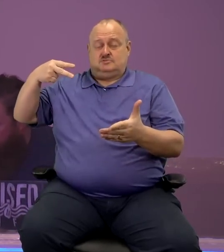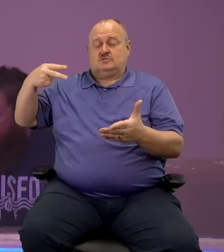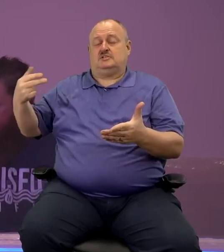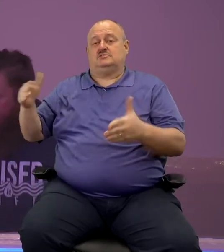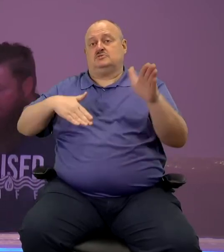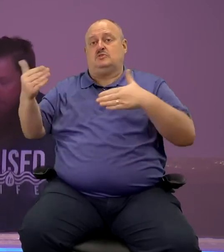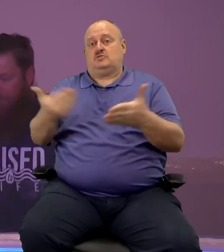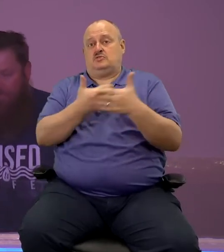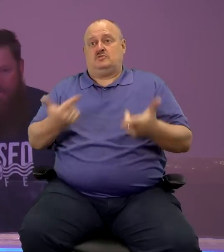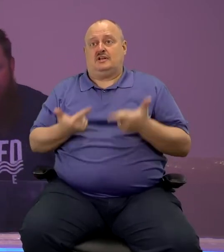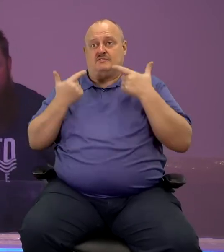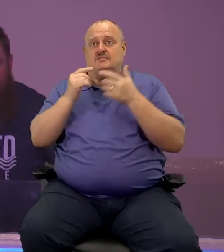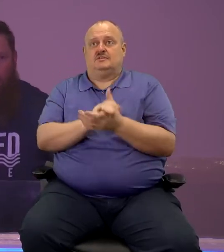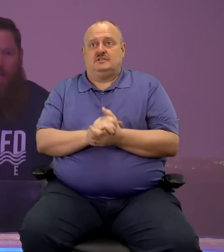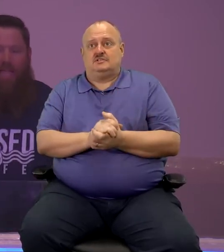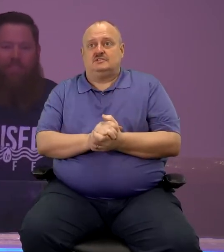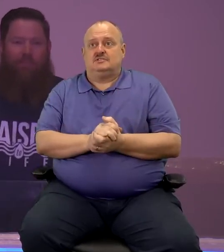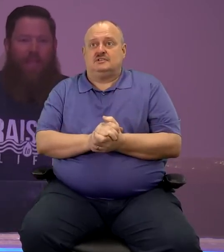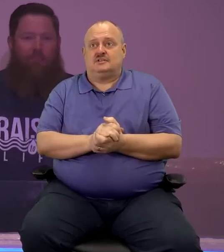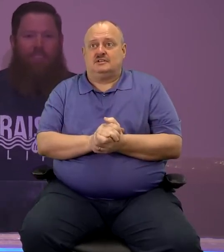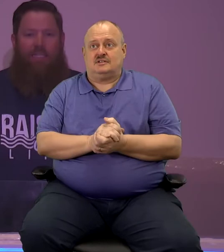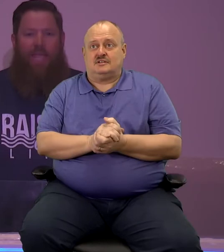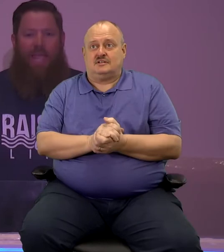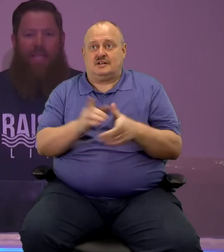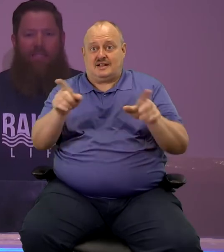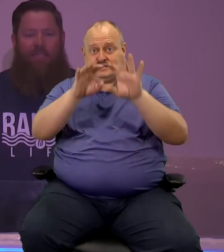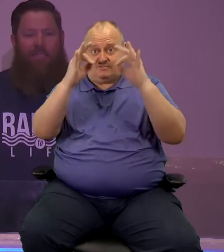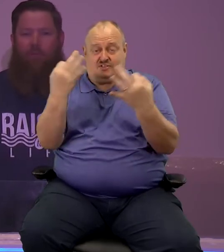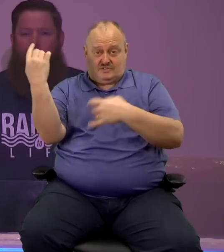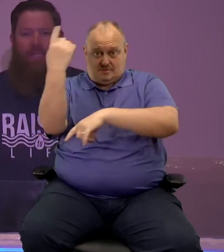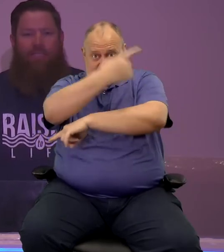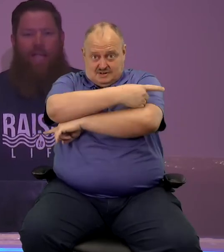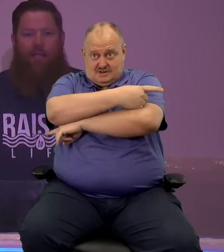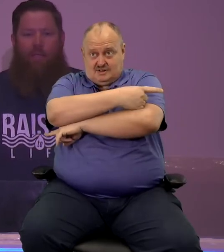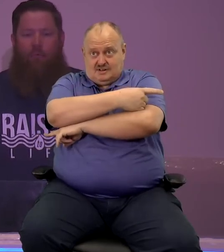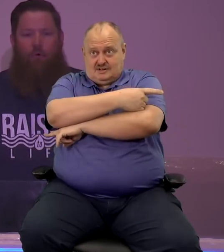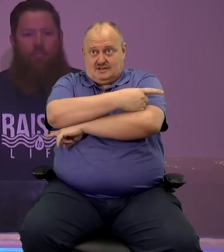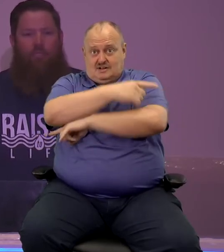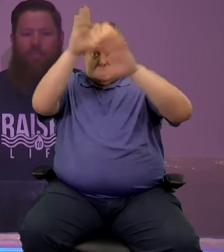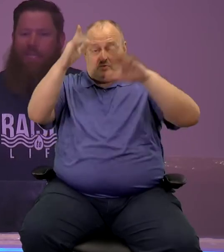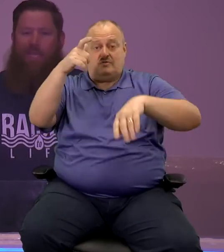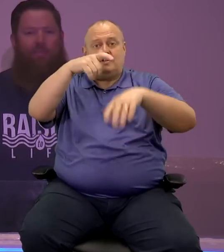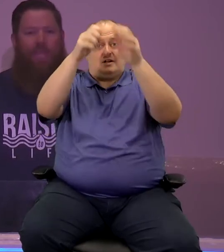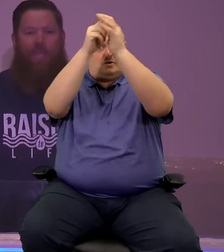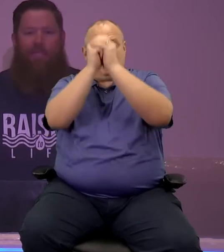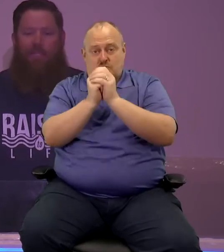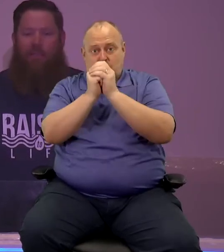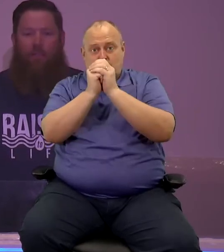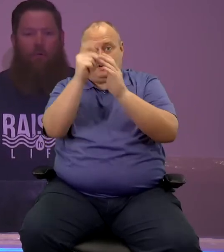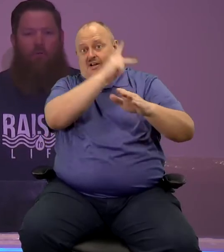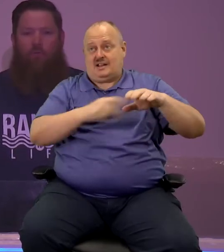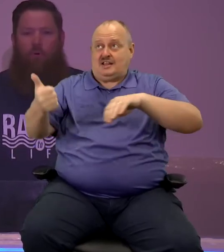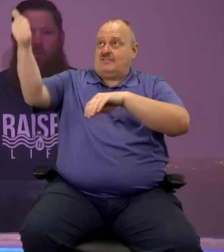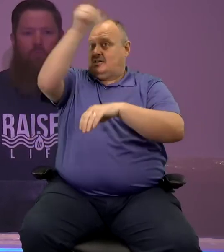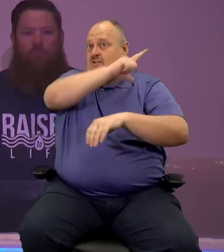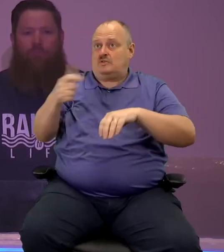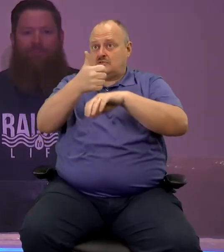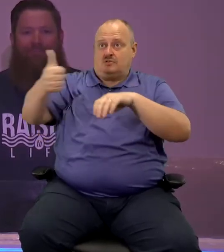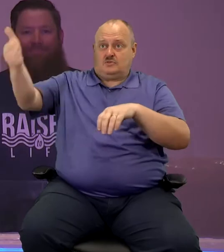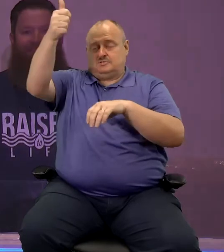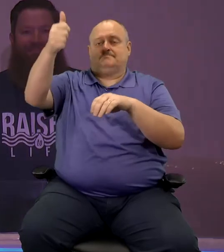life. Yes, so as a family today, let's have a great time and worship the King of Kings and the Lord of